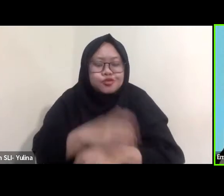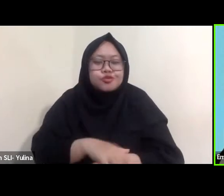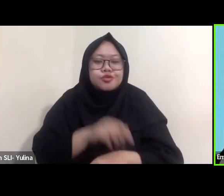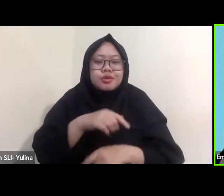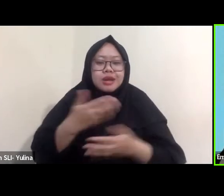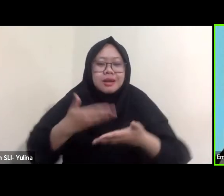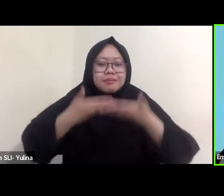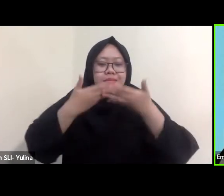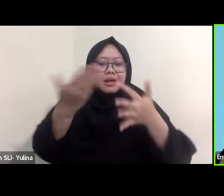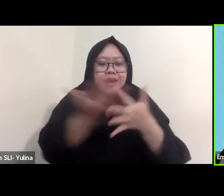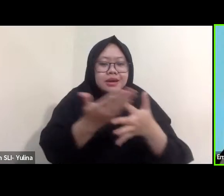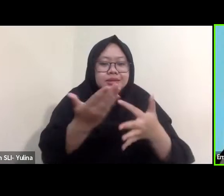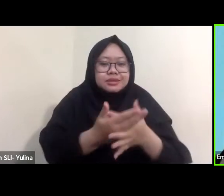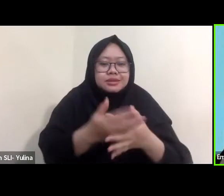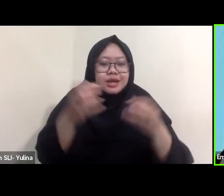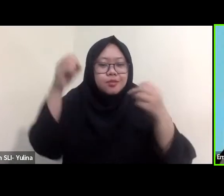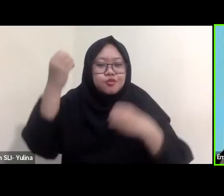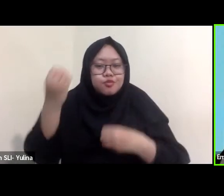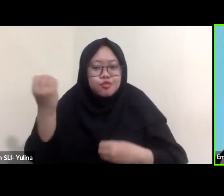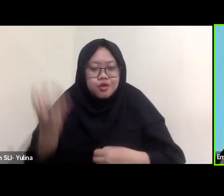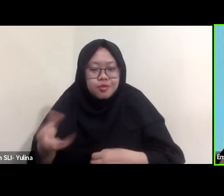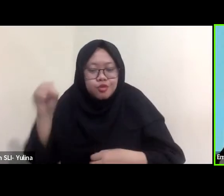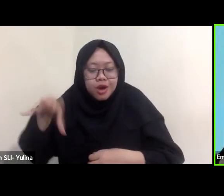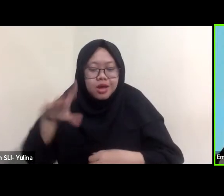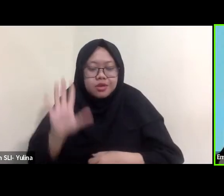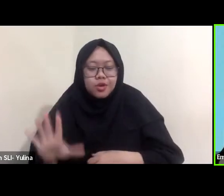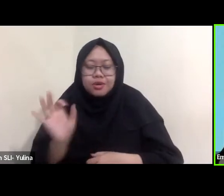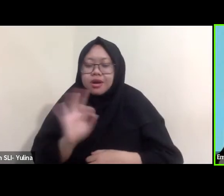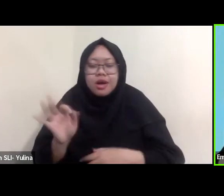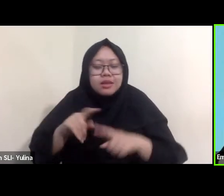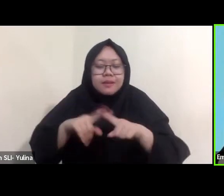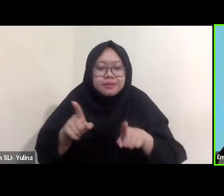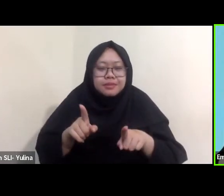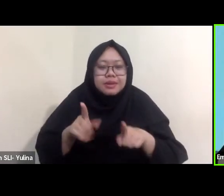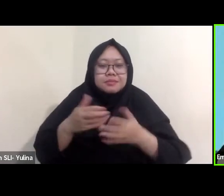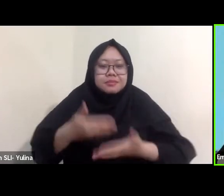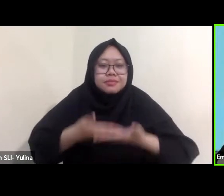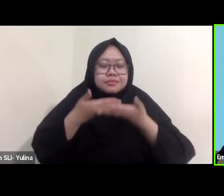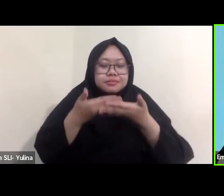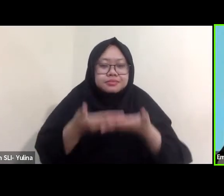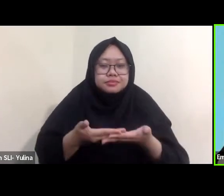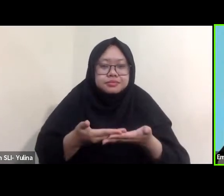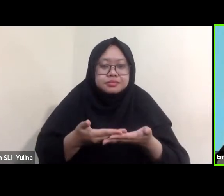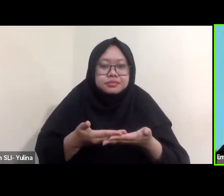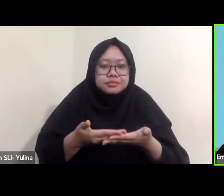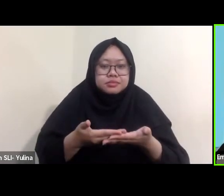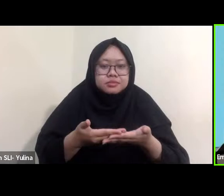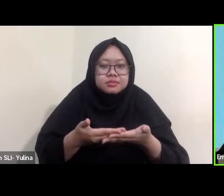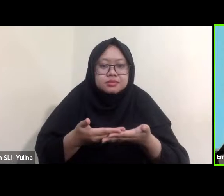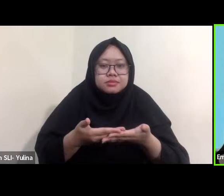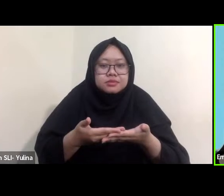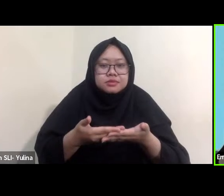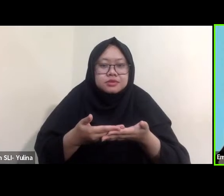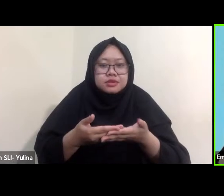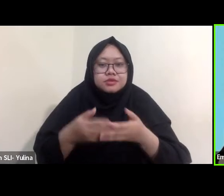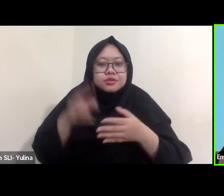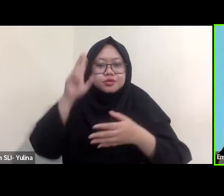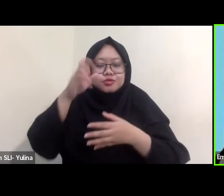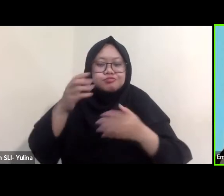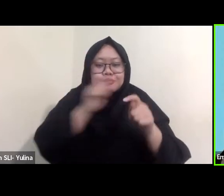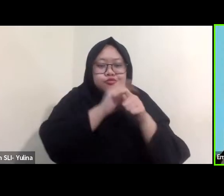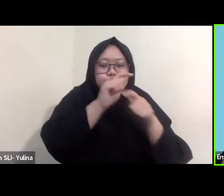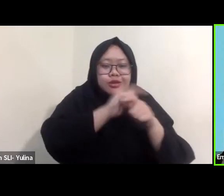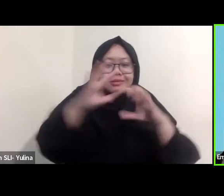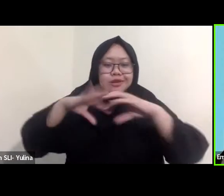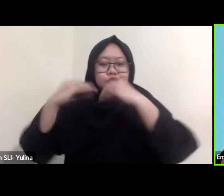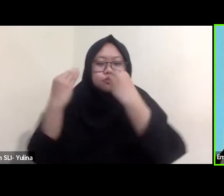We need to think, as I was saying earlier, about a radical inclusion approach where you really think about who those children are first when